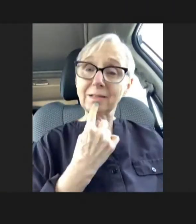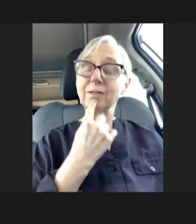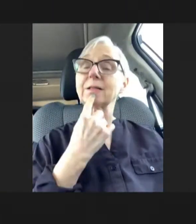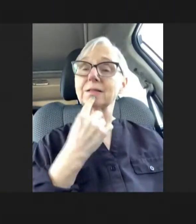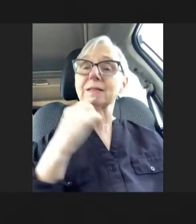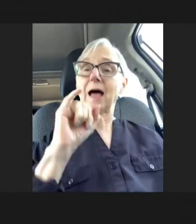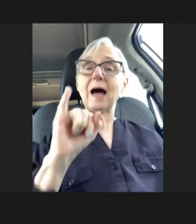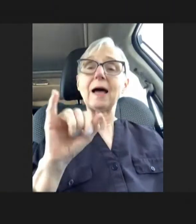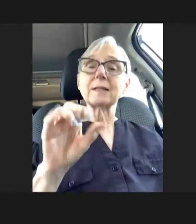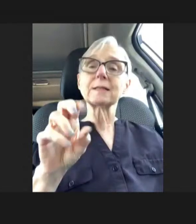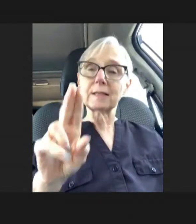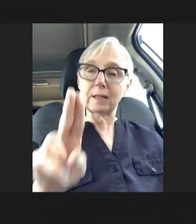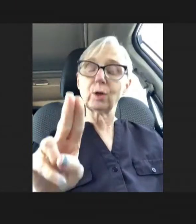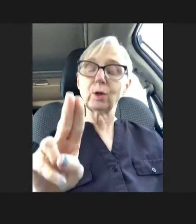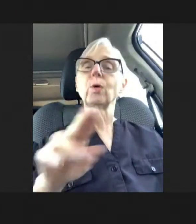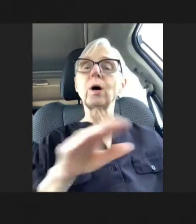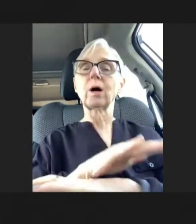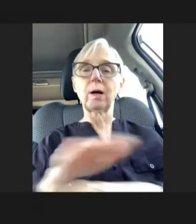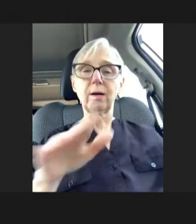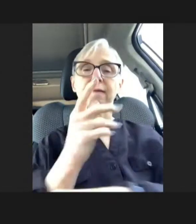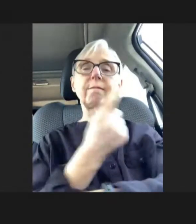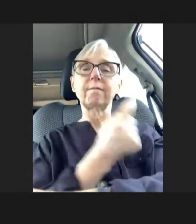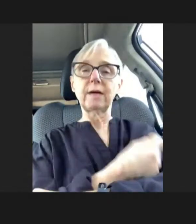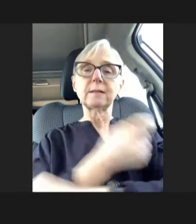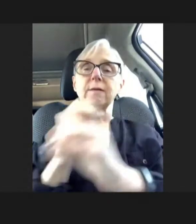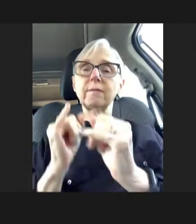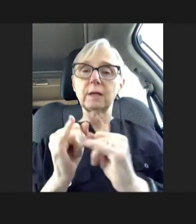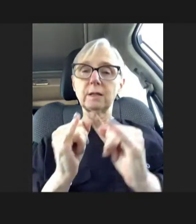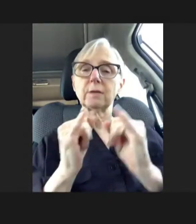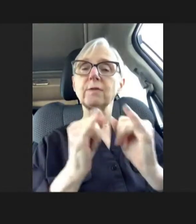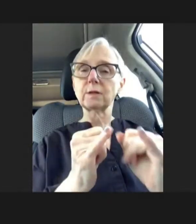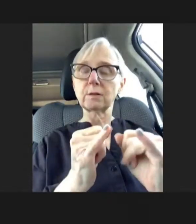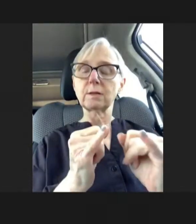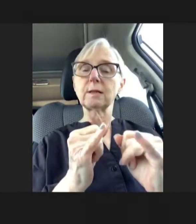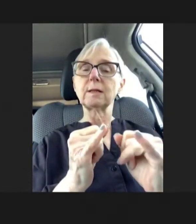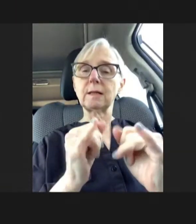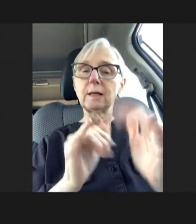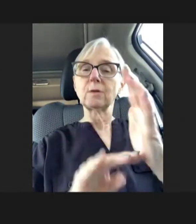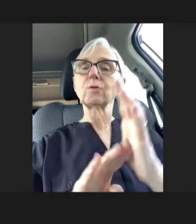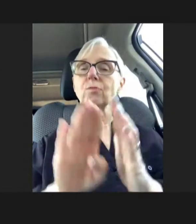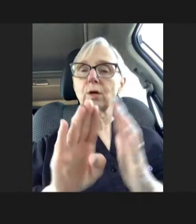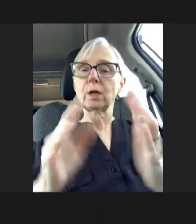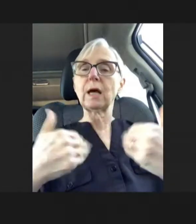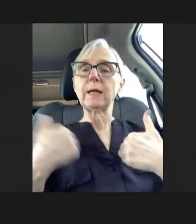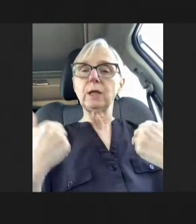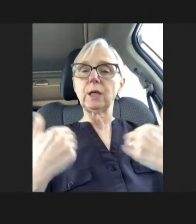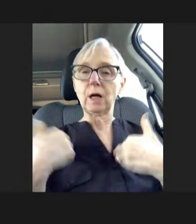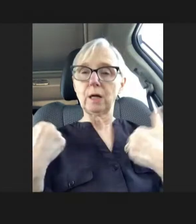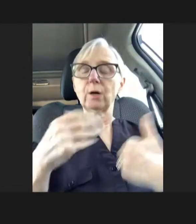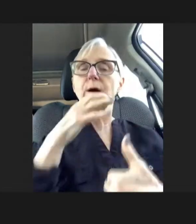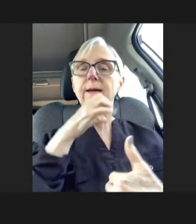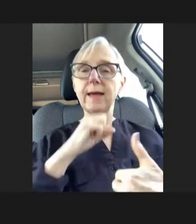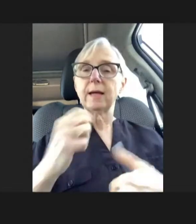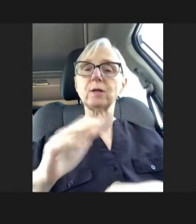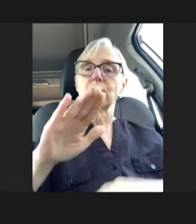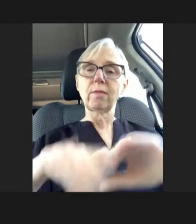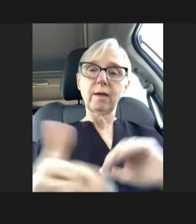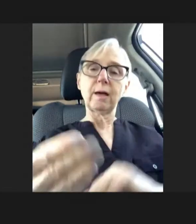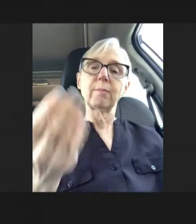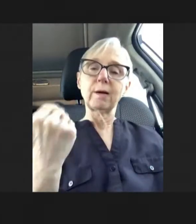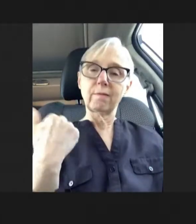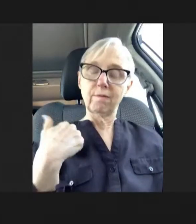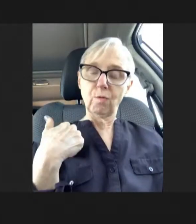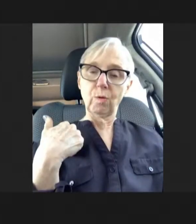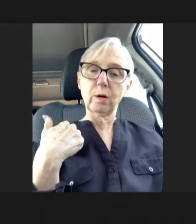be unvaccinated individuals and do tend to be trending towards younger age groups than they had throughout the pandemic. We tend to see